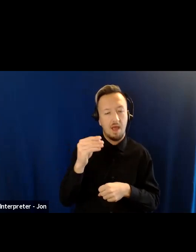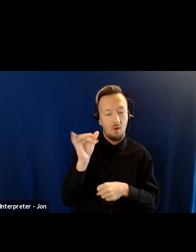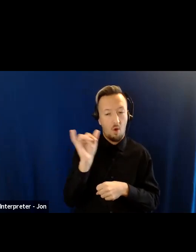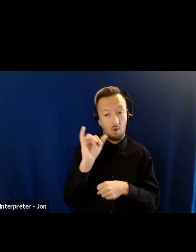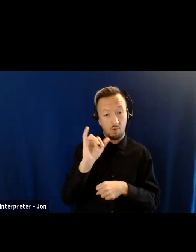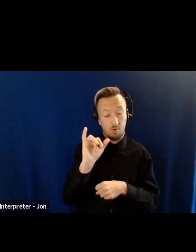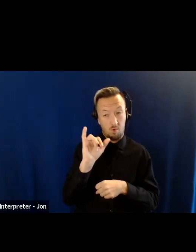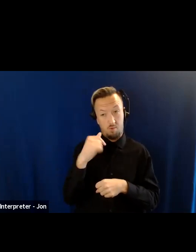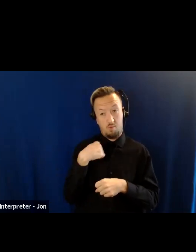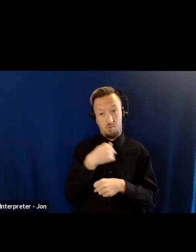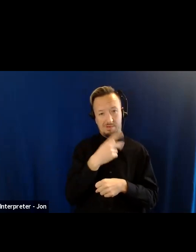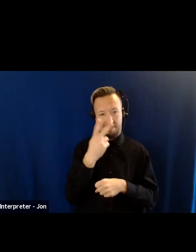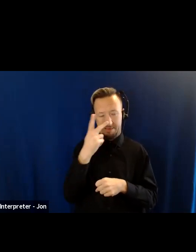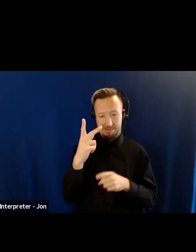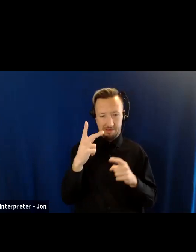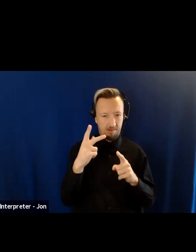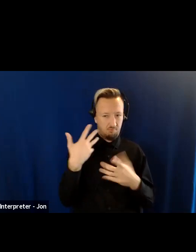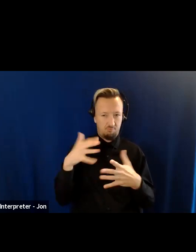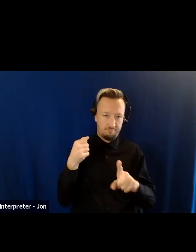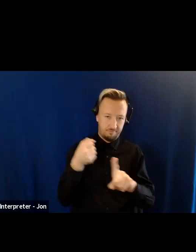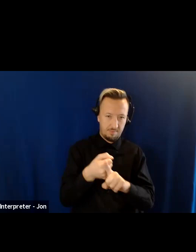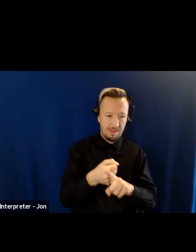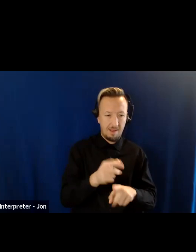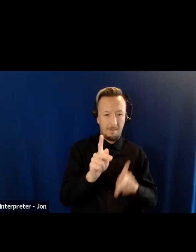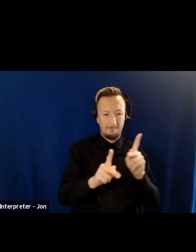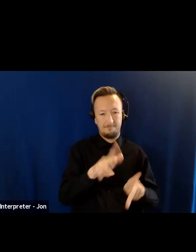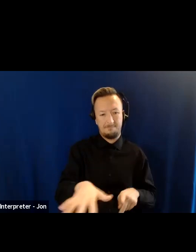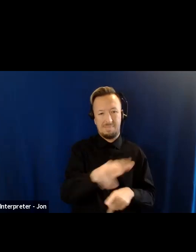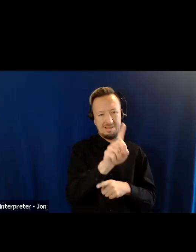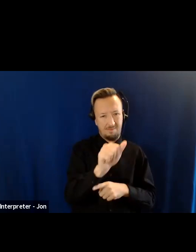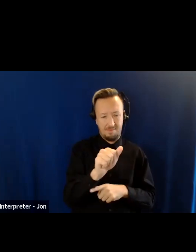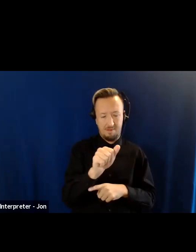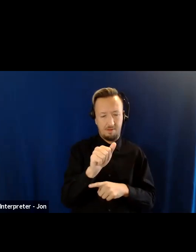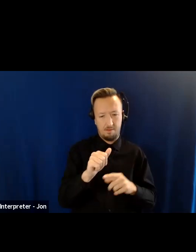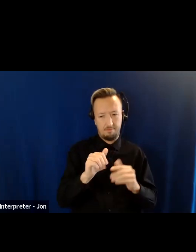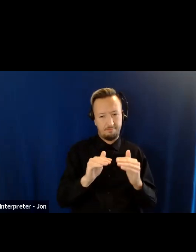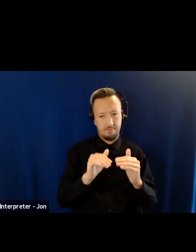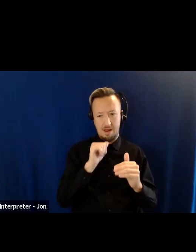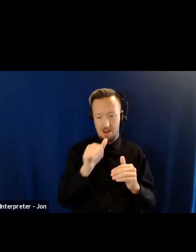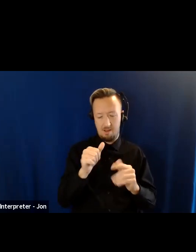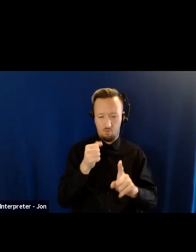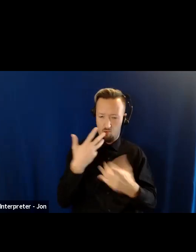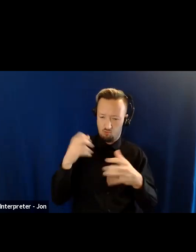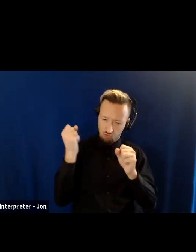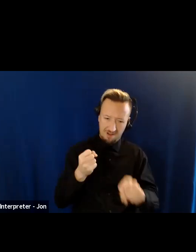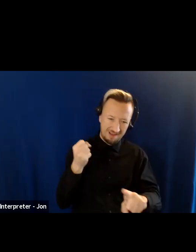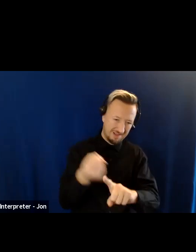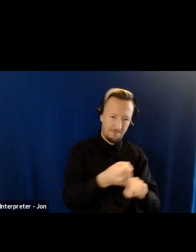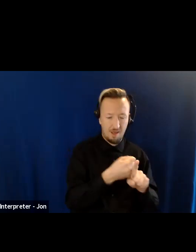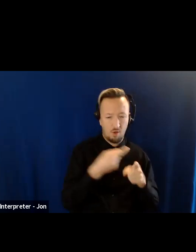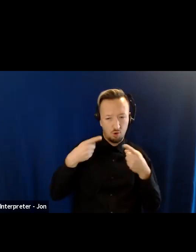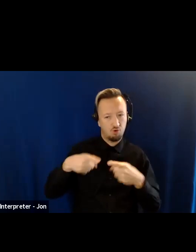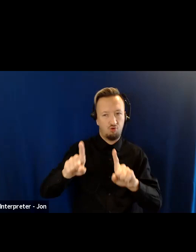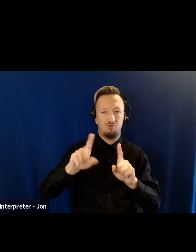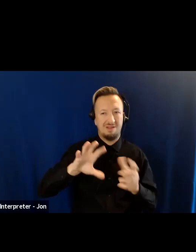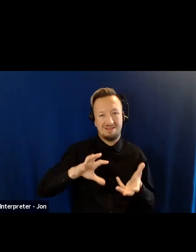seen, the disproportionate impact that people with disabilities are facing during this pandemic, it is vastly seen during each and every